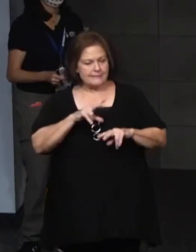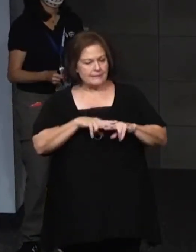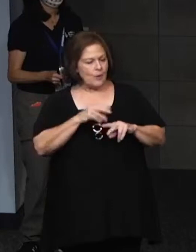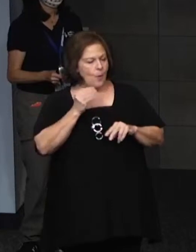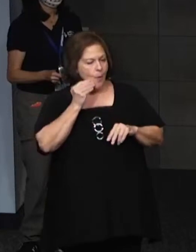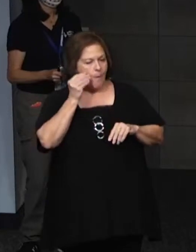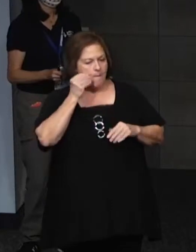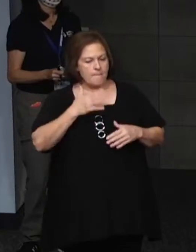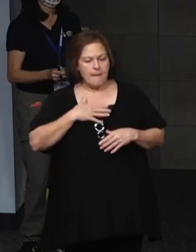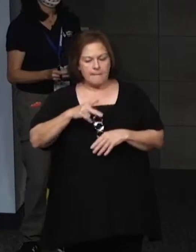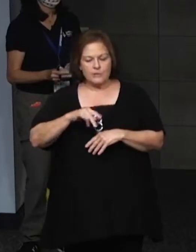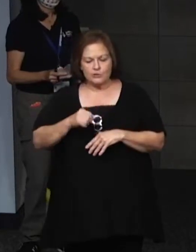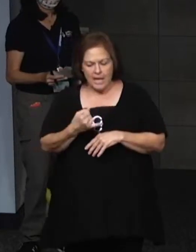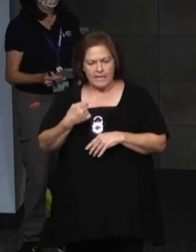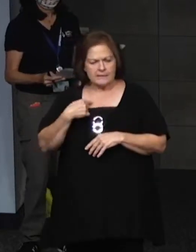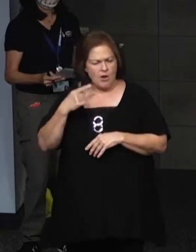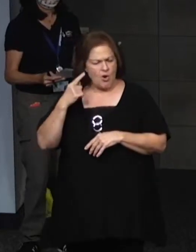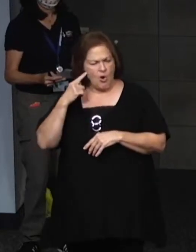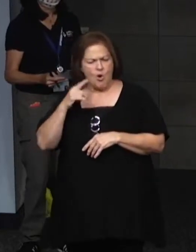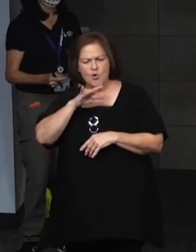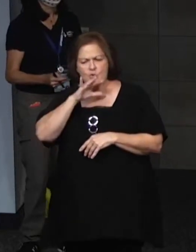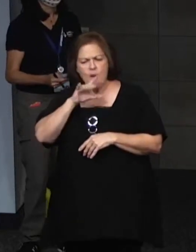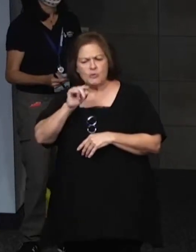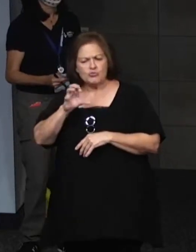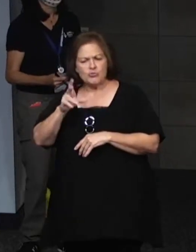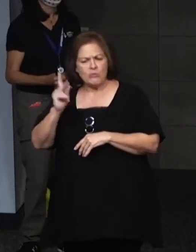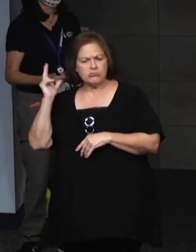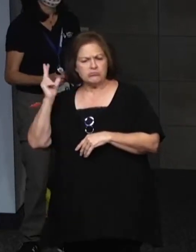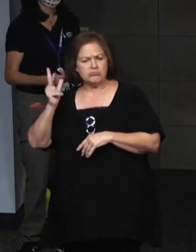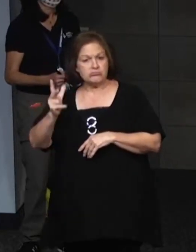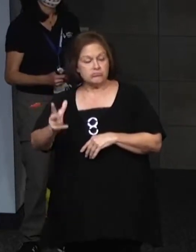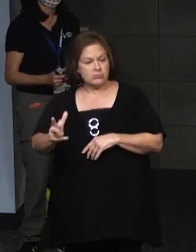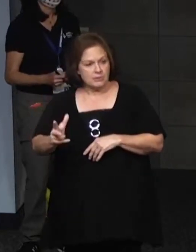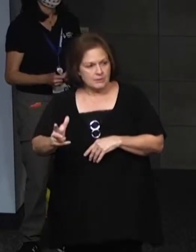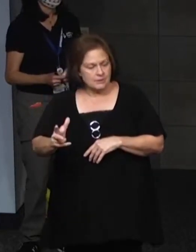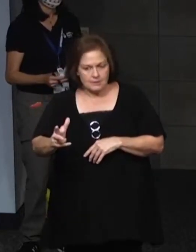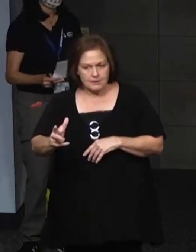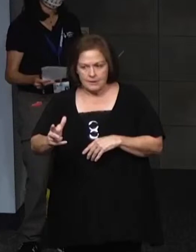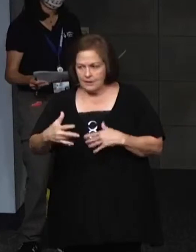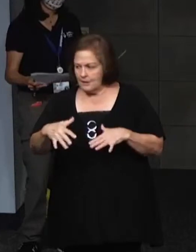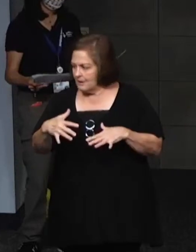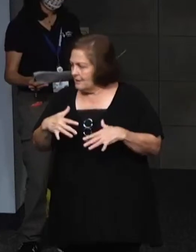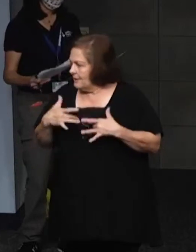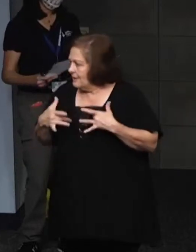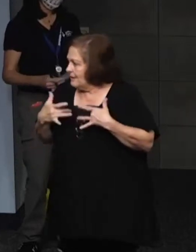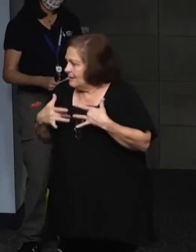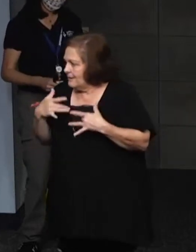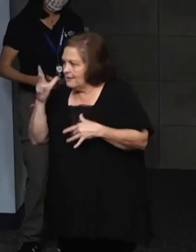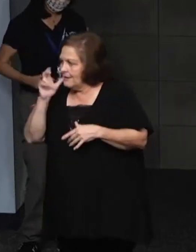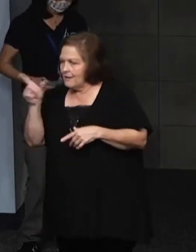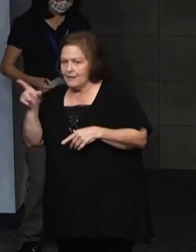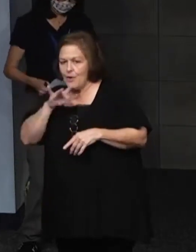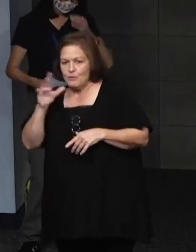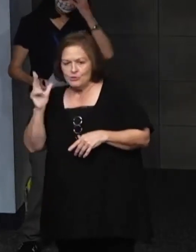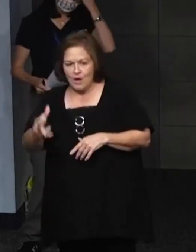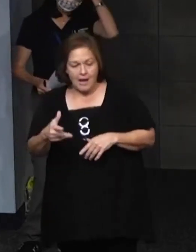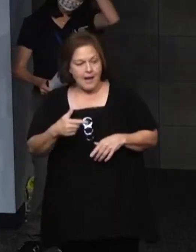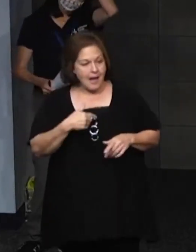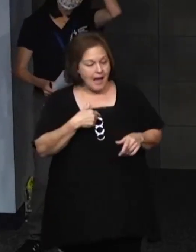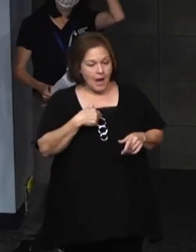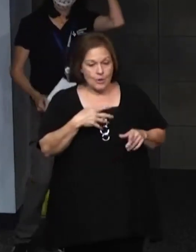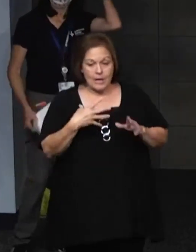this morning, and I heard the garbage truck going down the street. And let me tell you, that was such a great sound. So went out on the